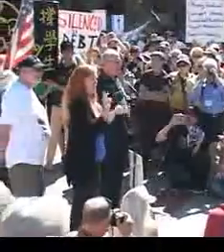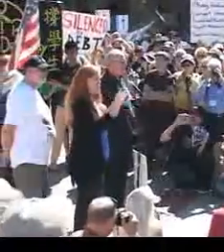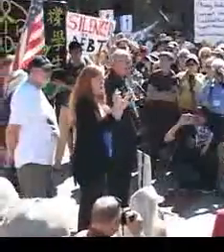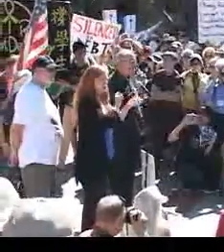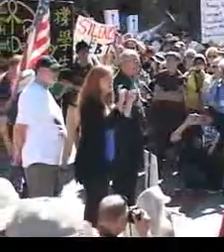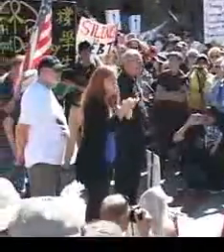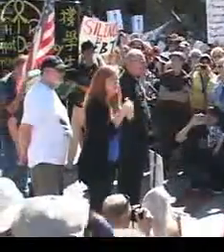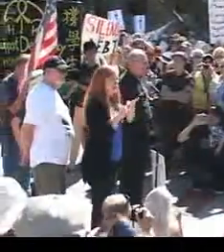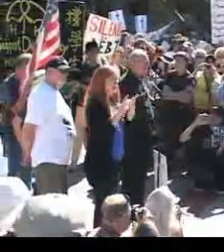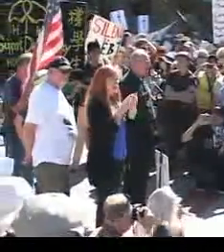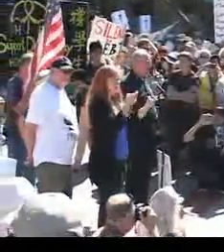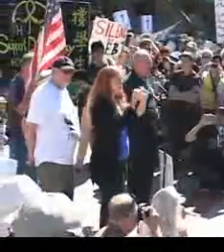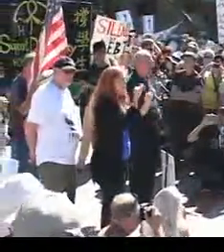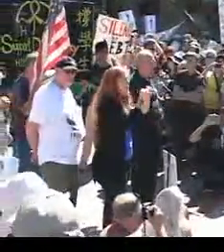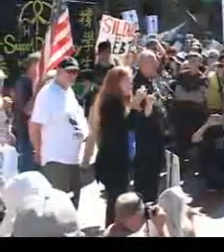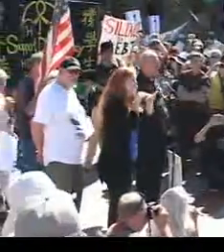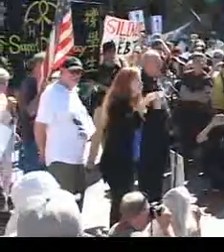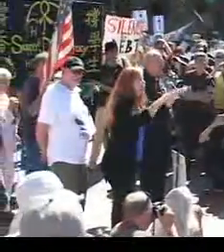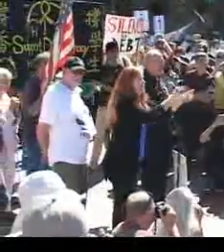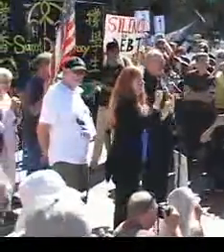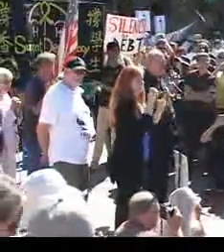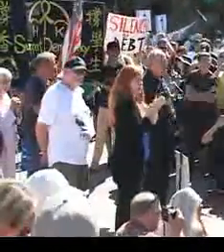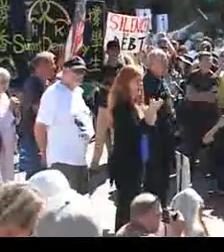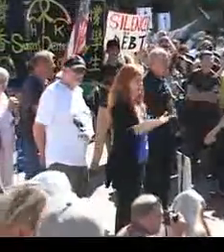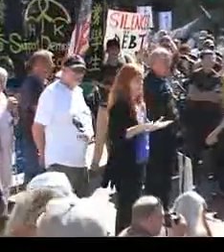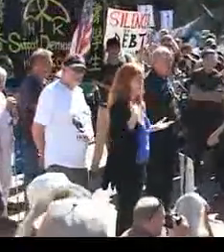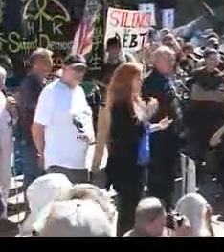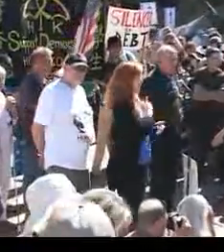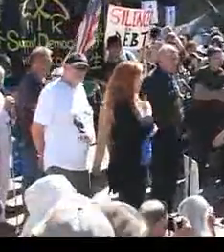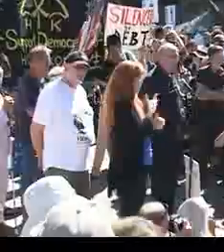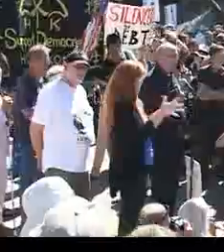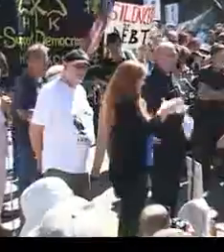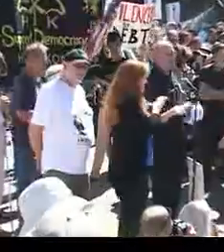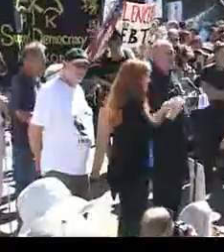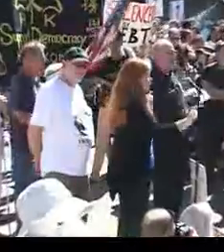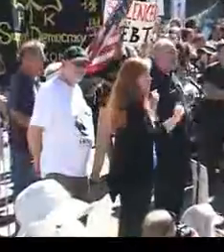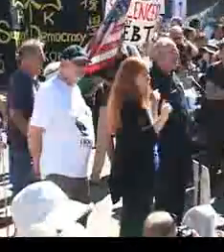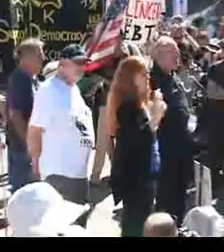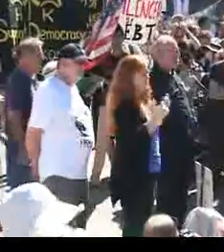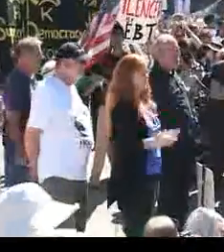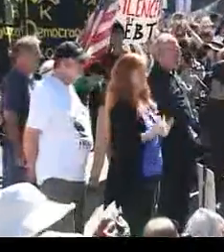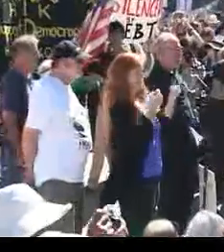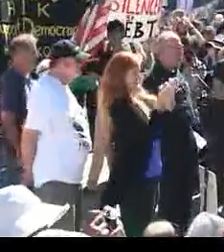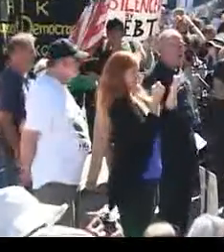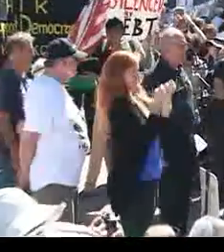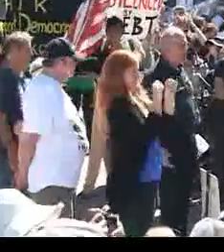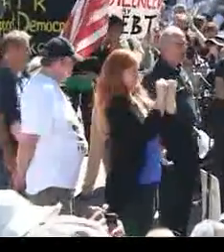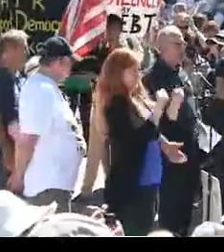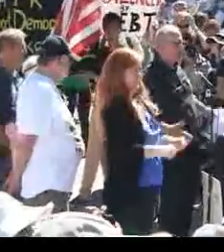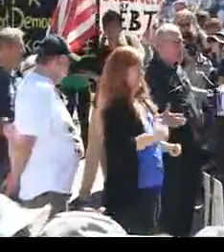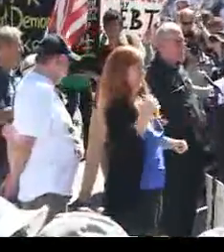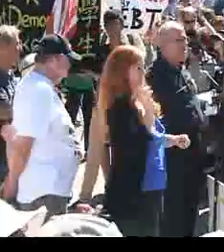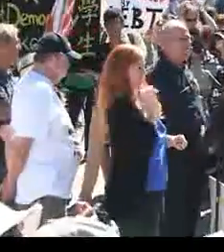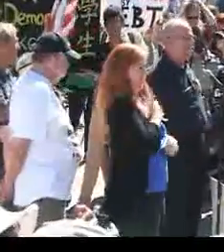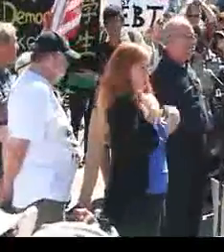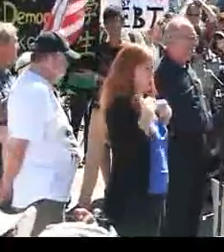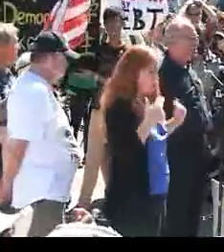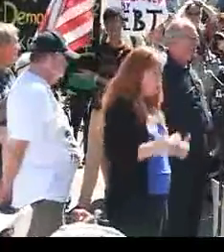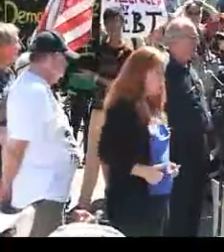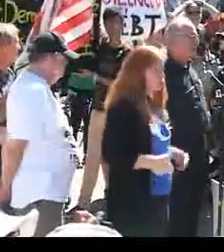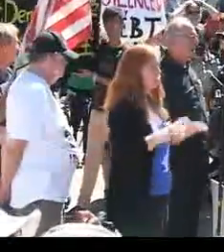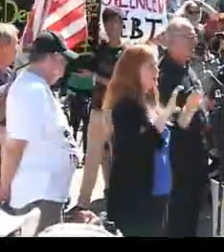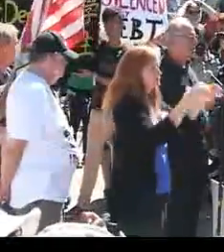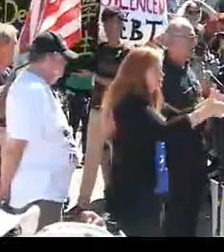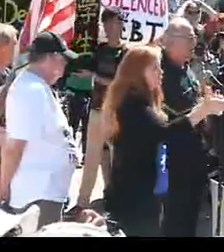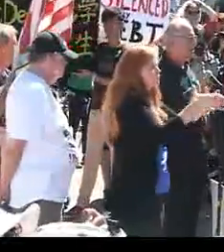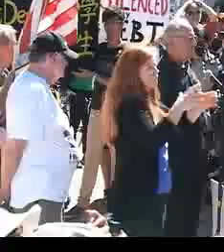change, poisoning the environment. We are destroying the life support systems upon which our human civilization